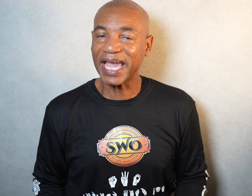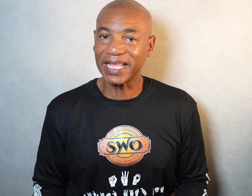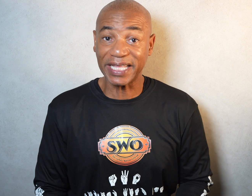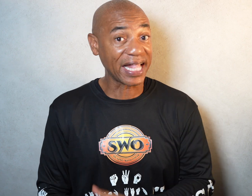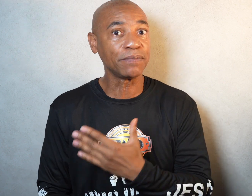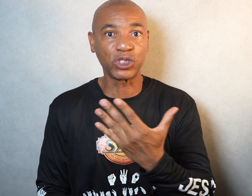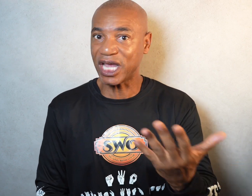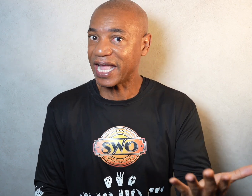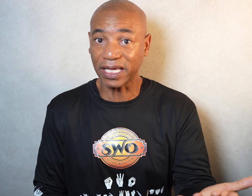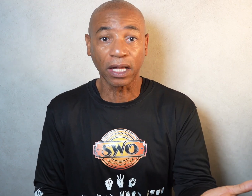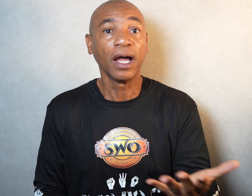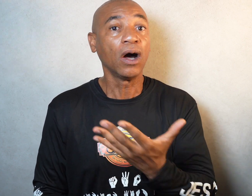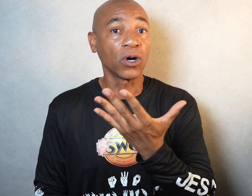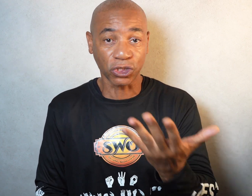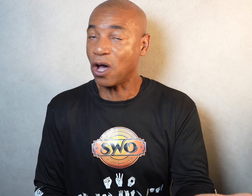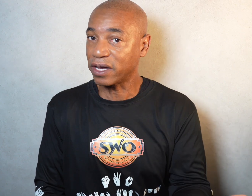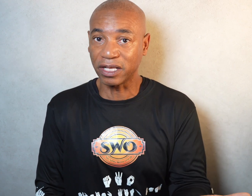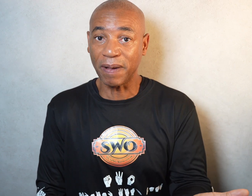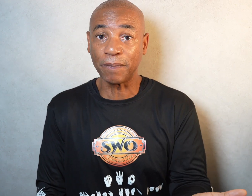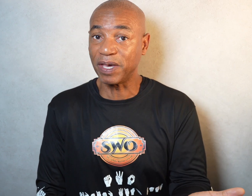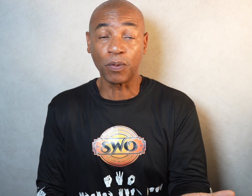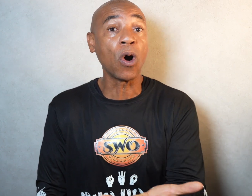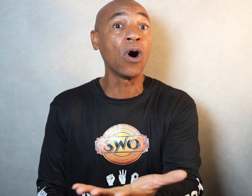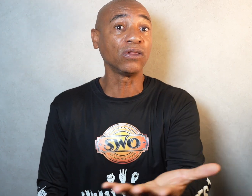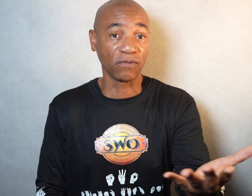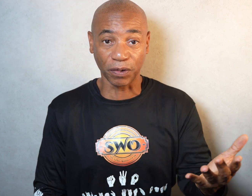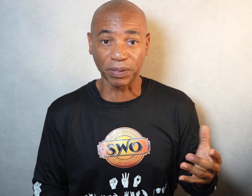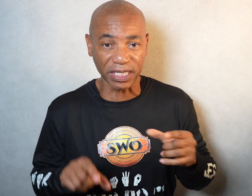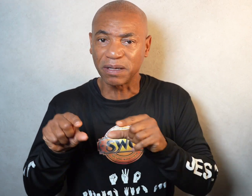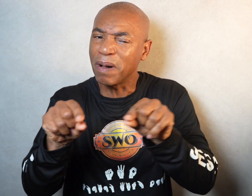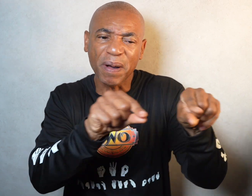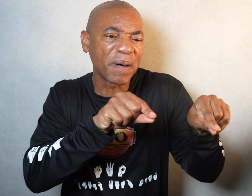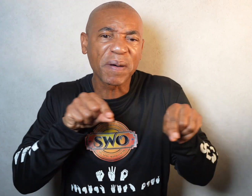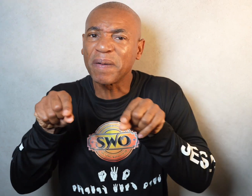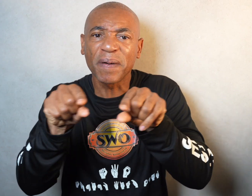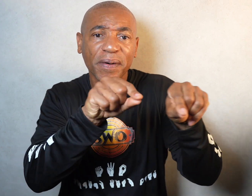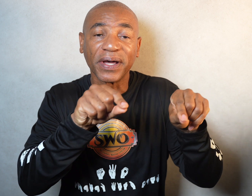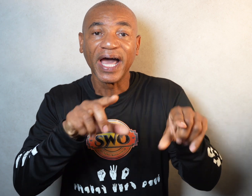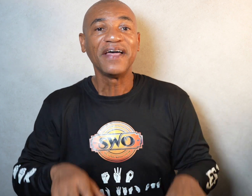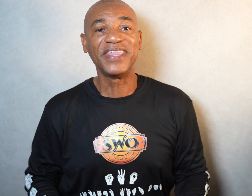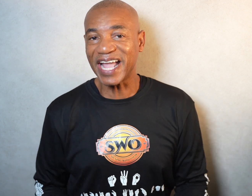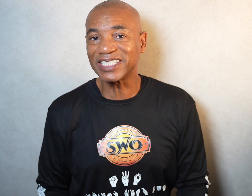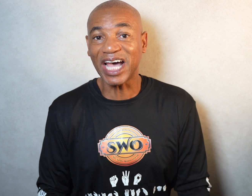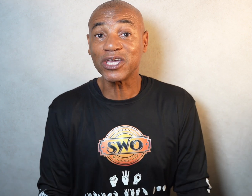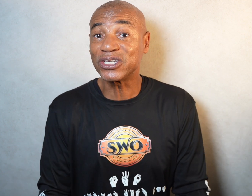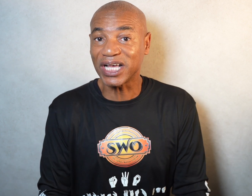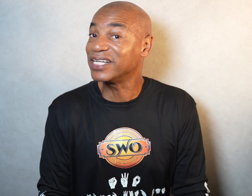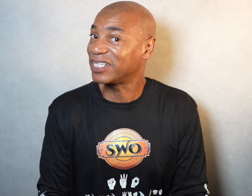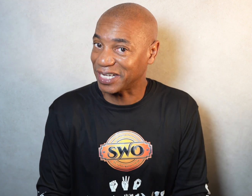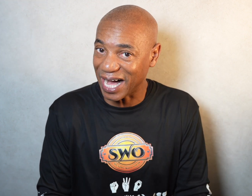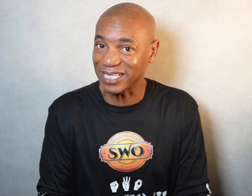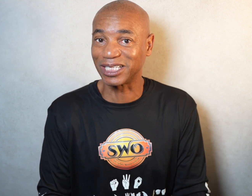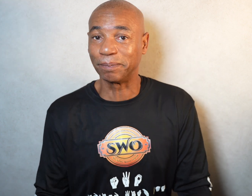indicating that I'm chatting or talking about people all over the place. That is how you sign to gossip.